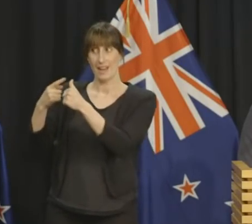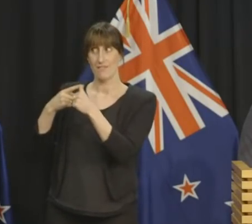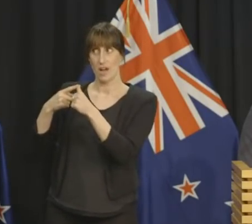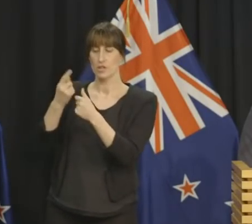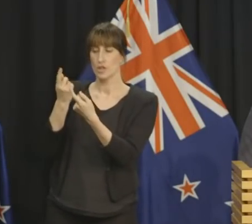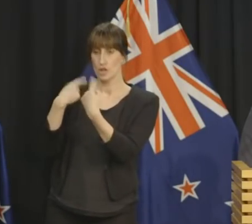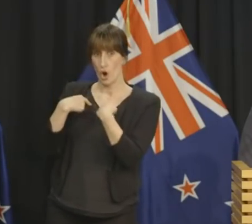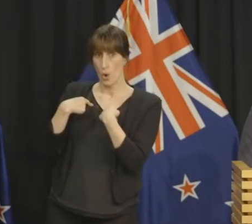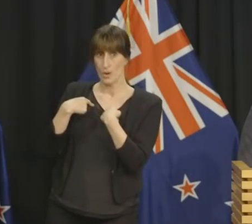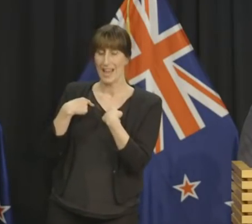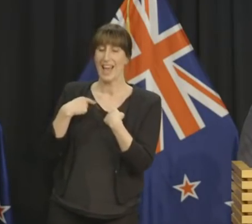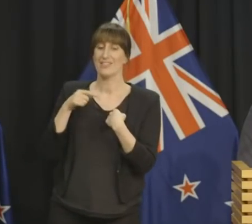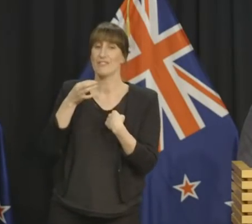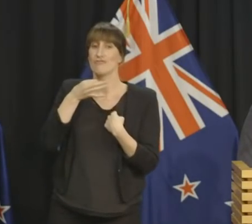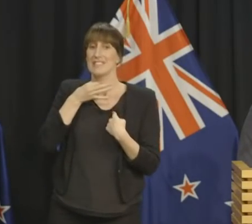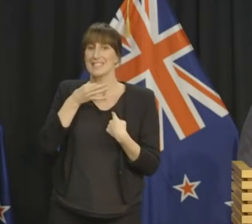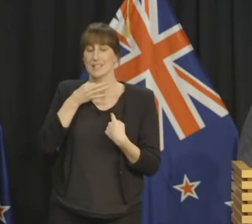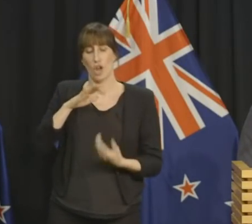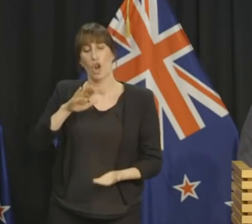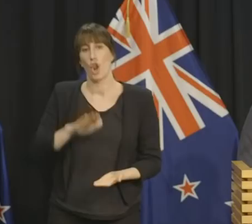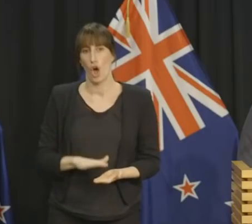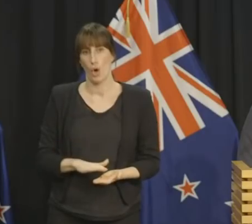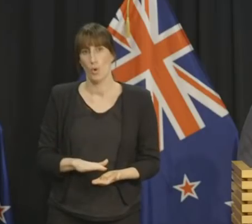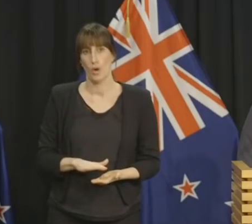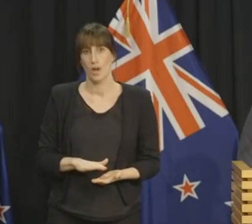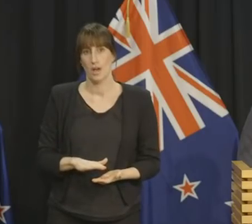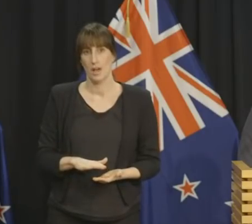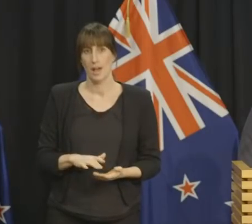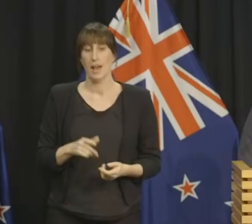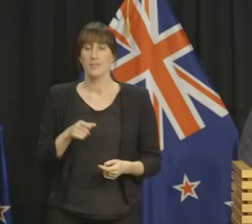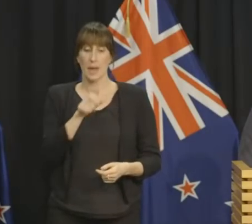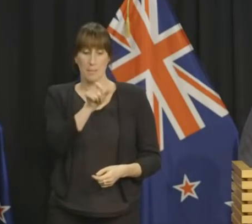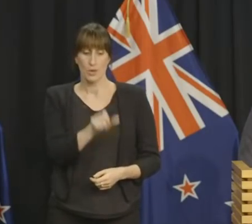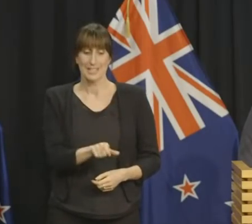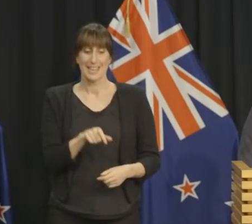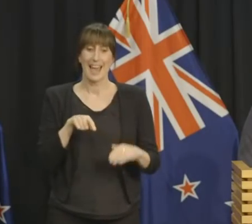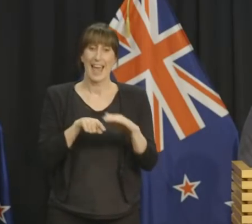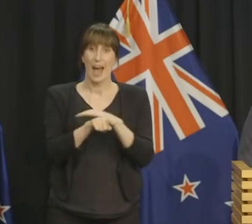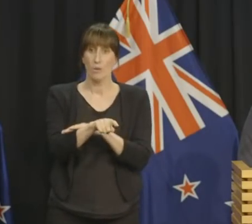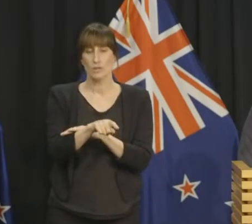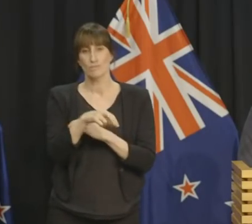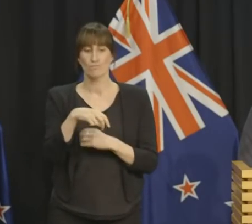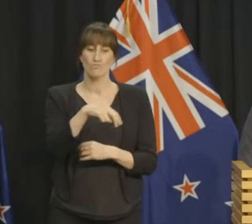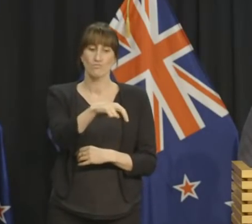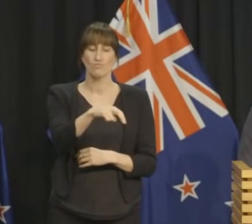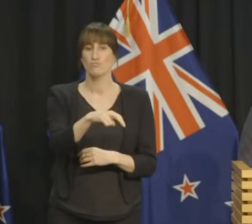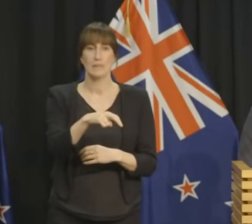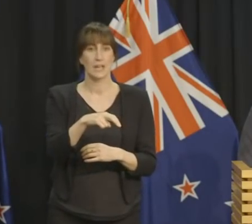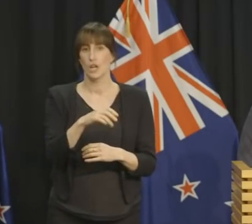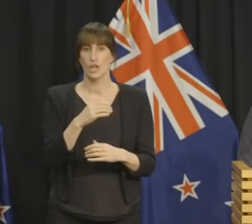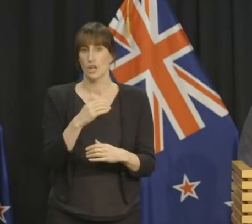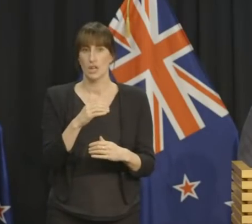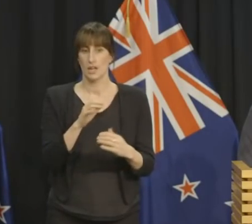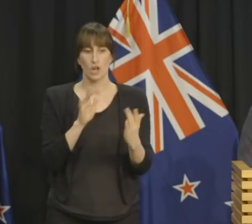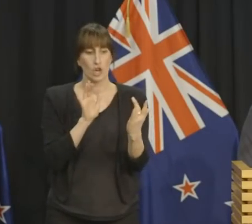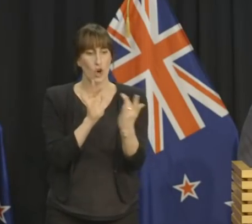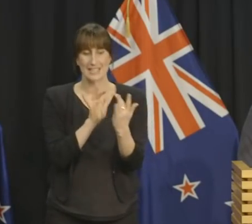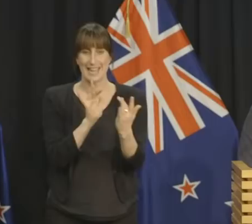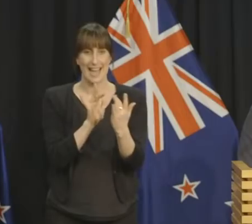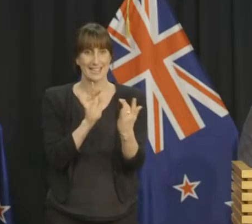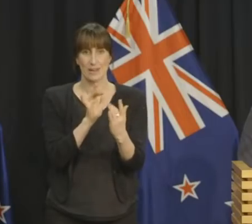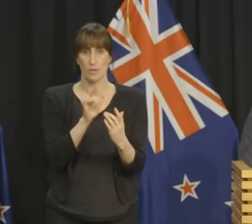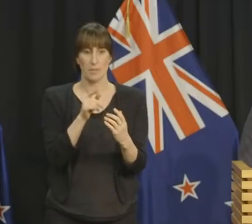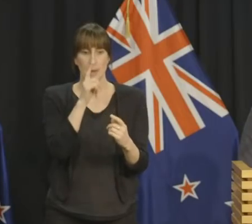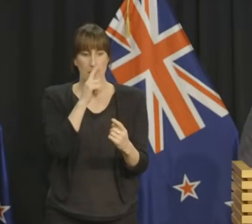this point that the person has come into contact with other people whilst they were out on their walk. and also they were